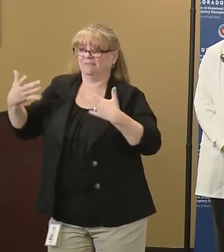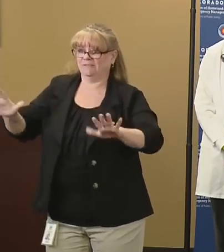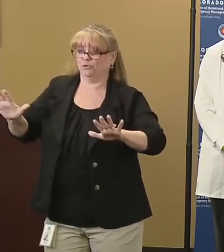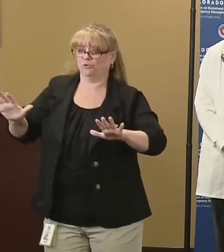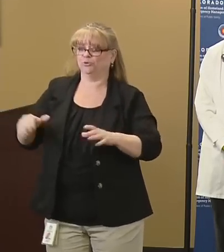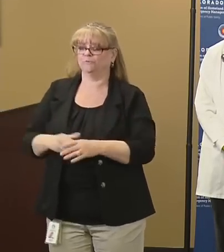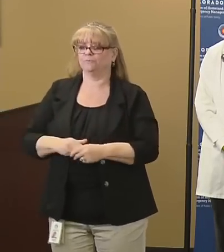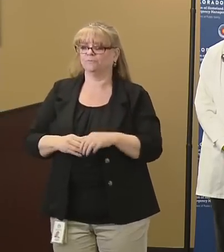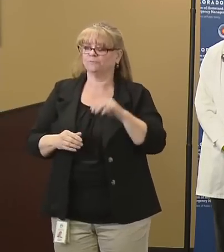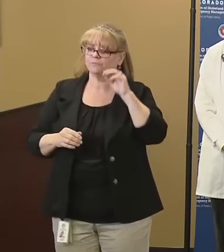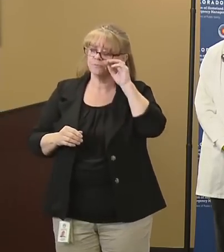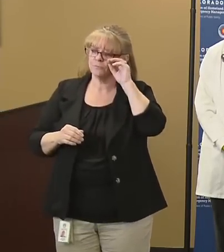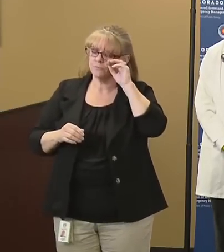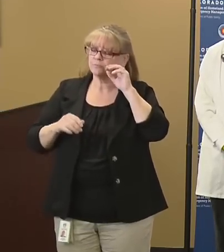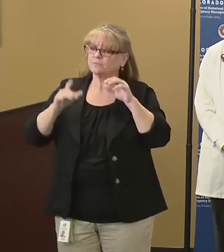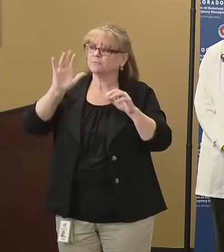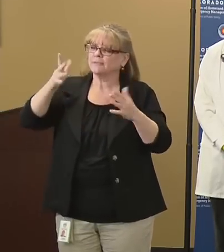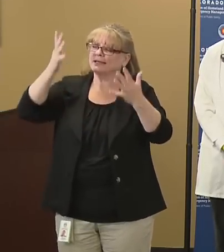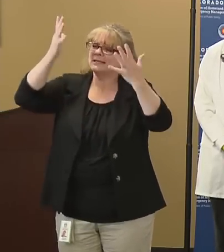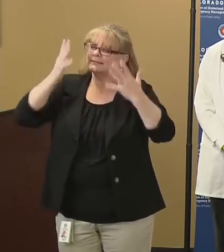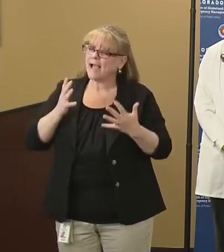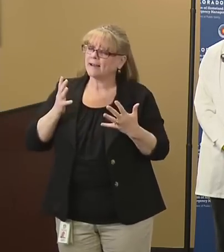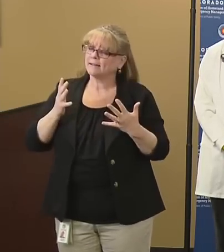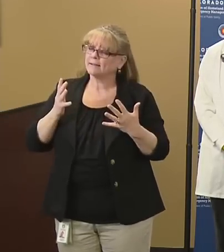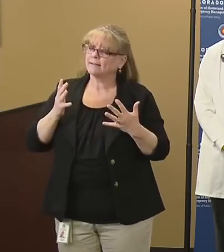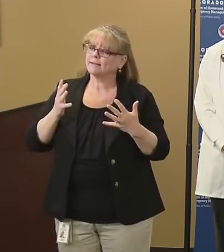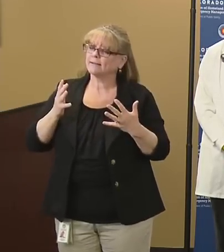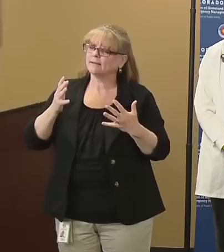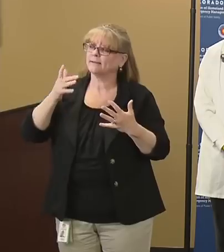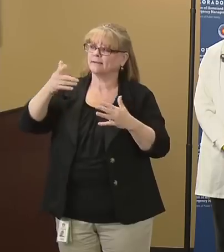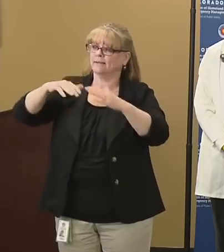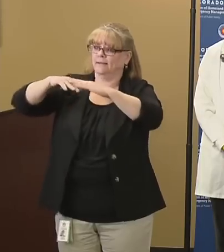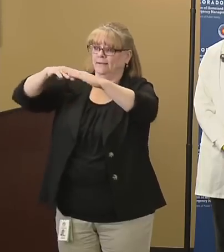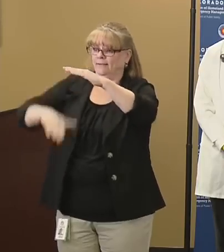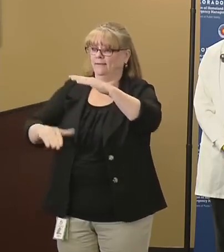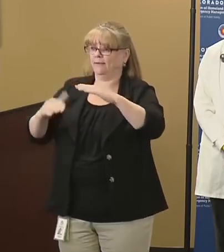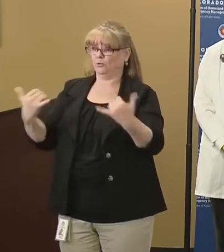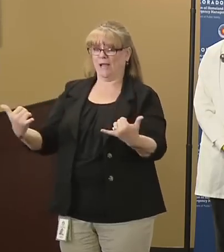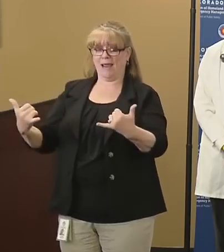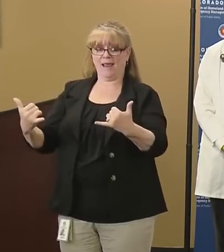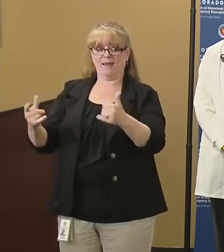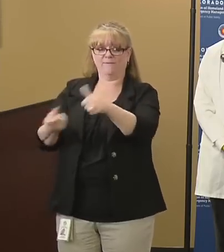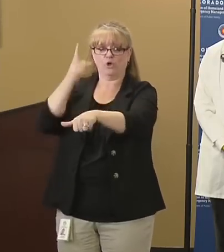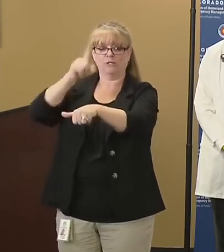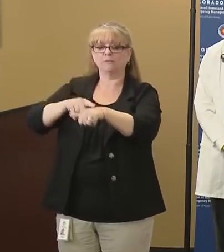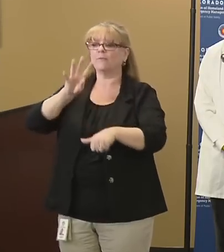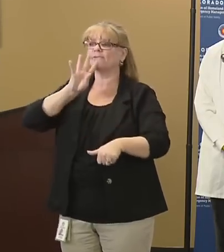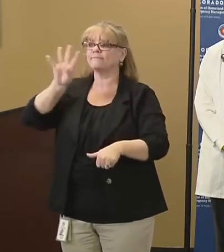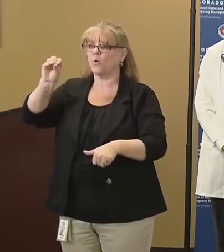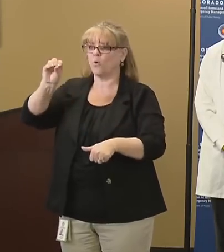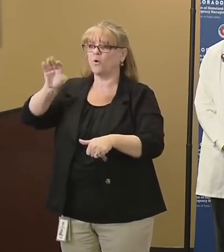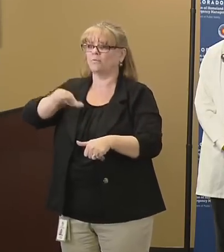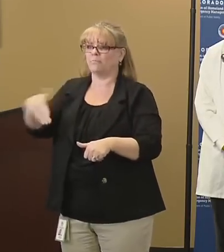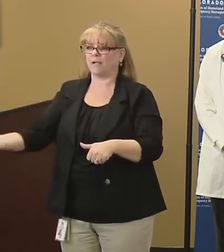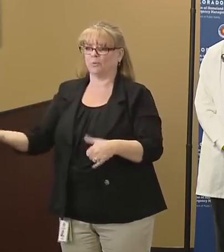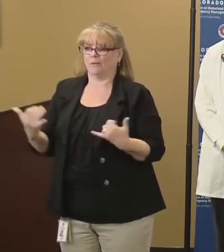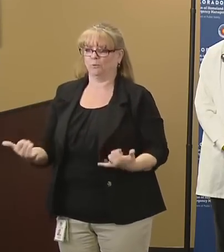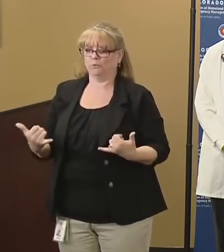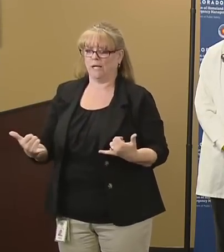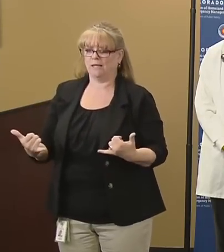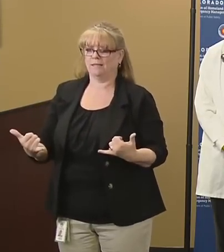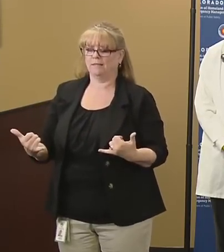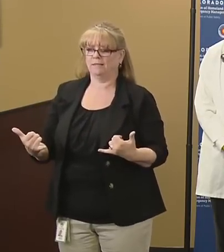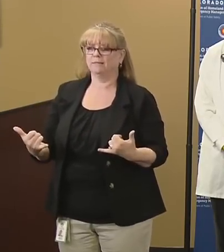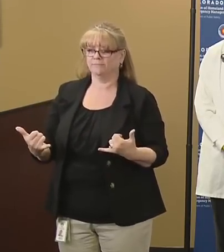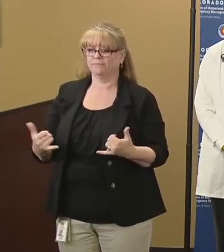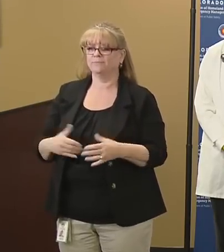again showing the severity of this virus for people of all ages. Now, that's one side of the coin, the